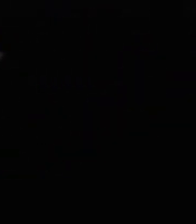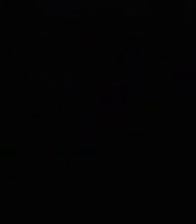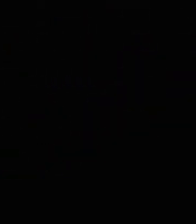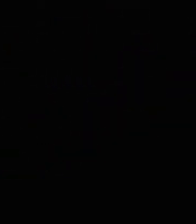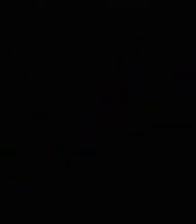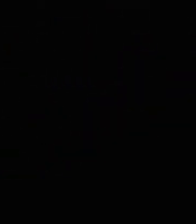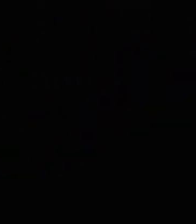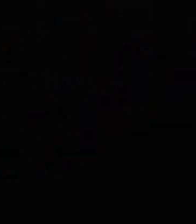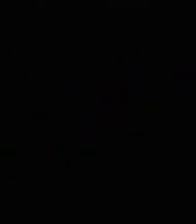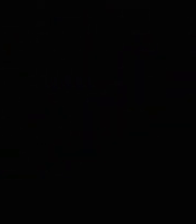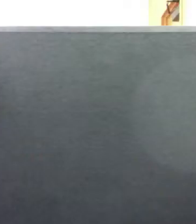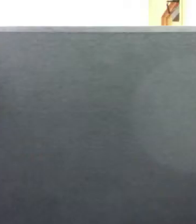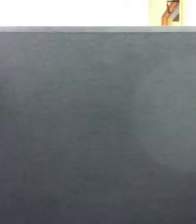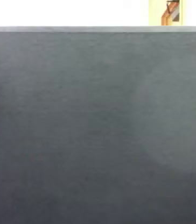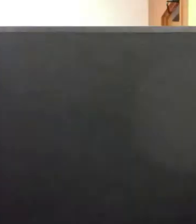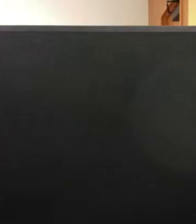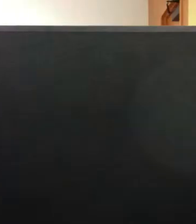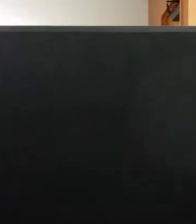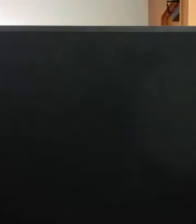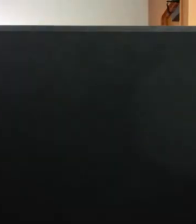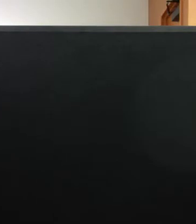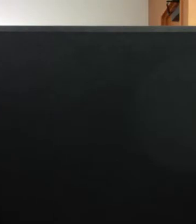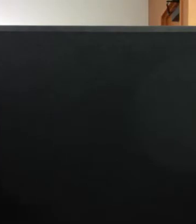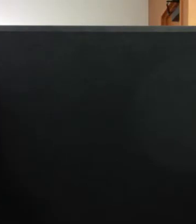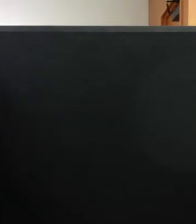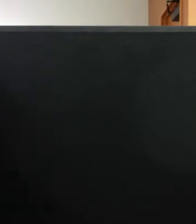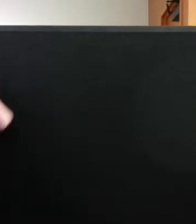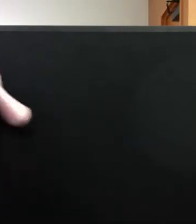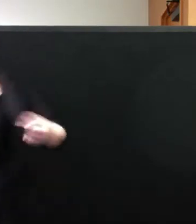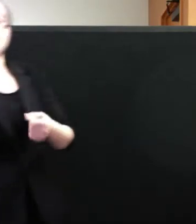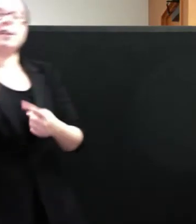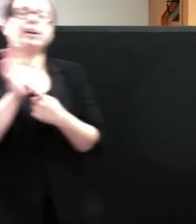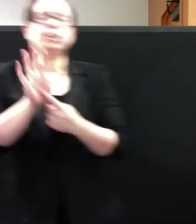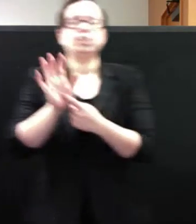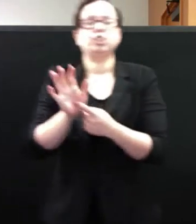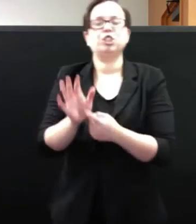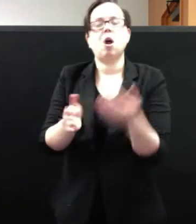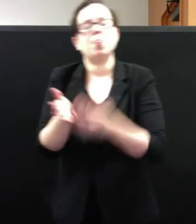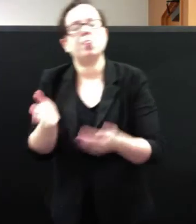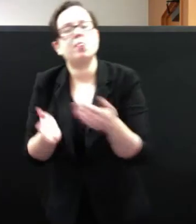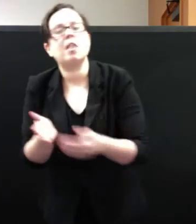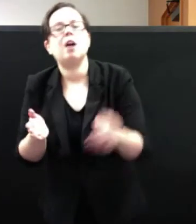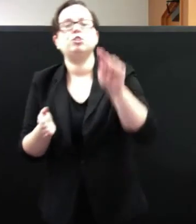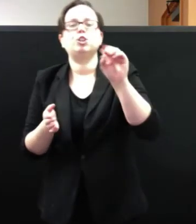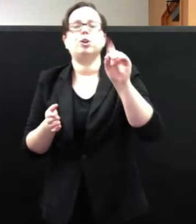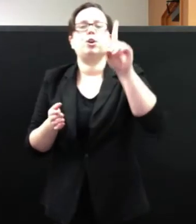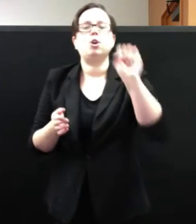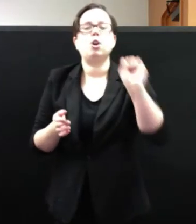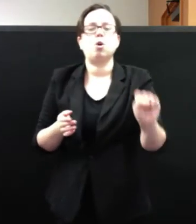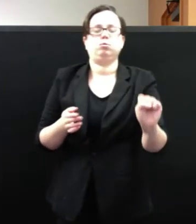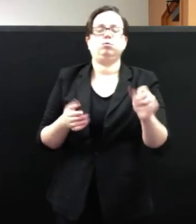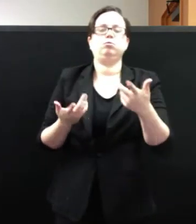is from an organization called Rodale, big publishing company. They lost a bunch of money one year, and their executive team for 3